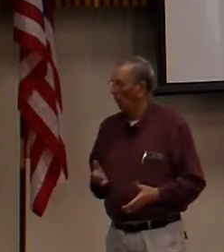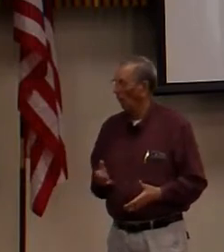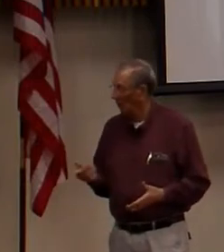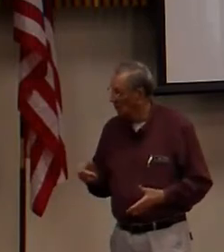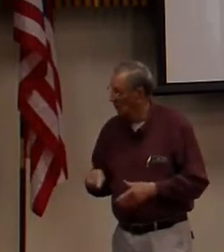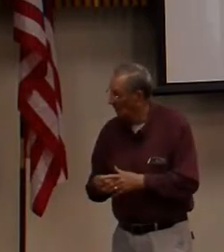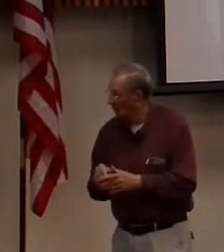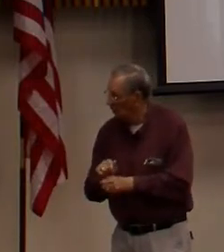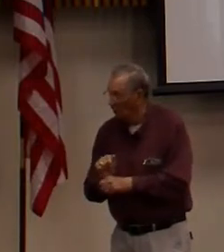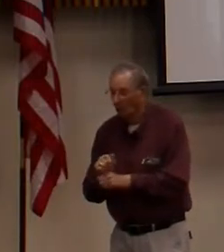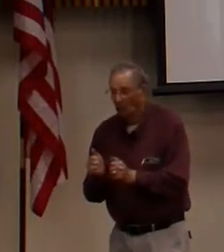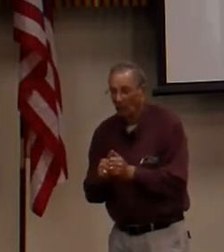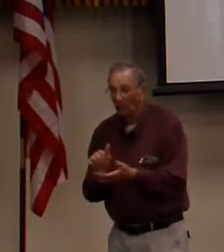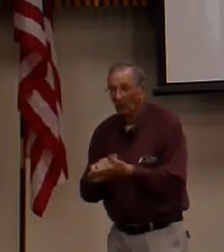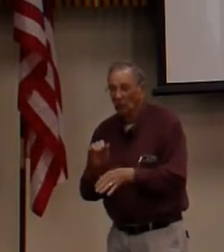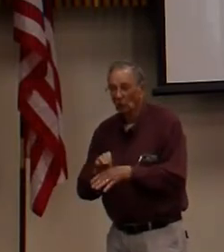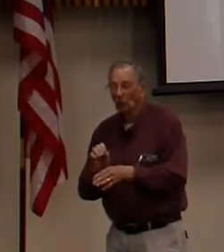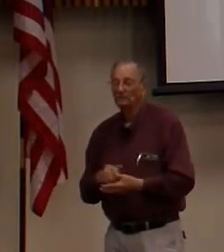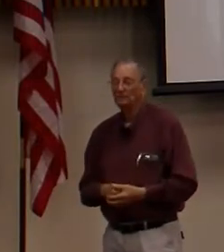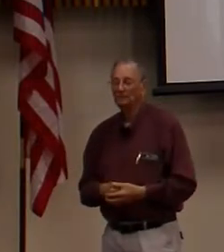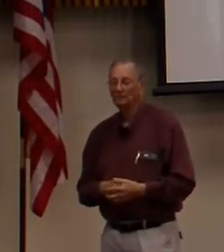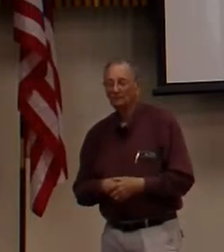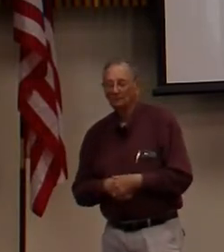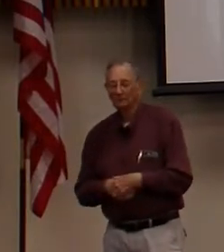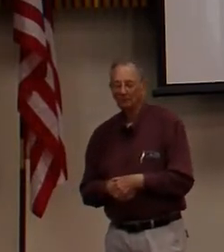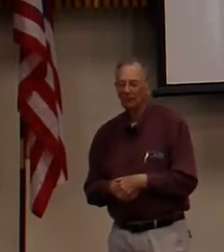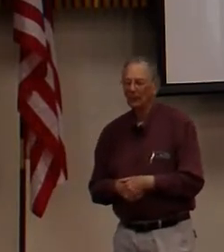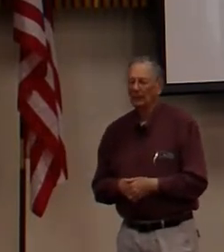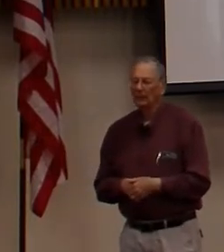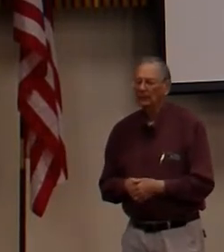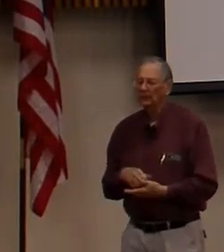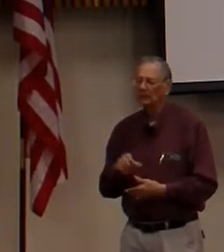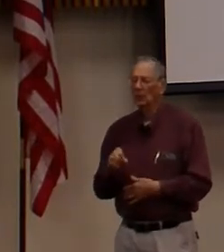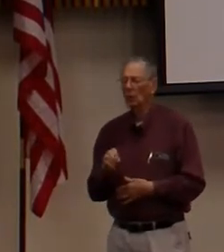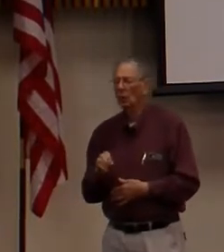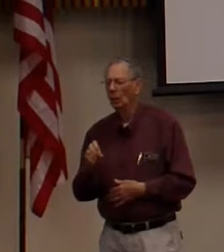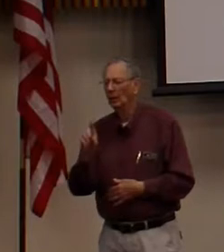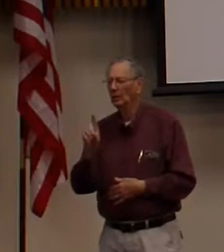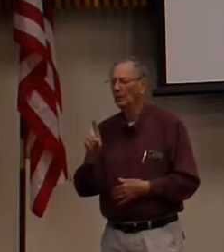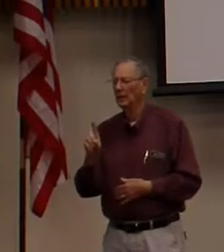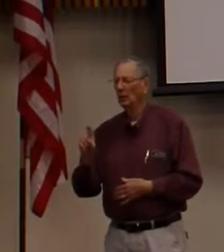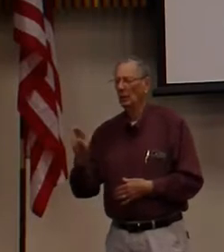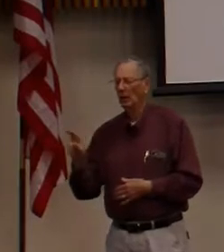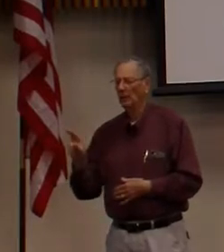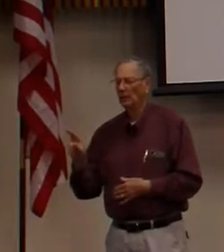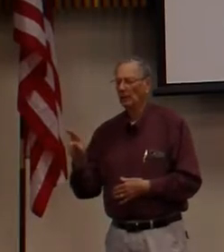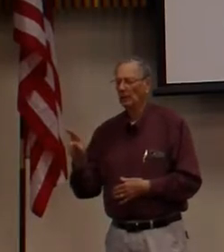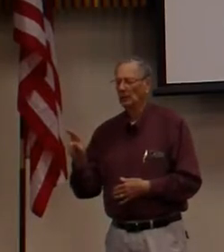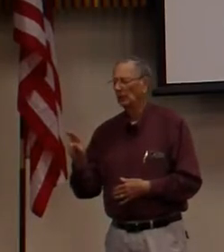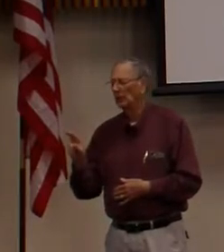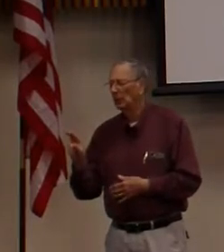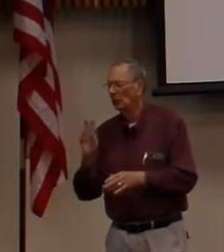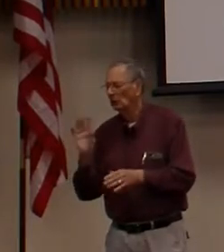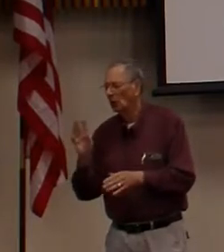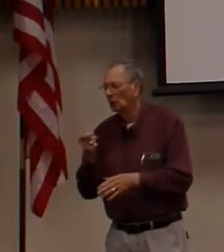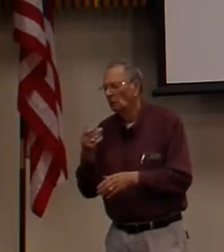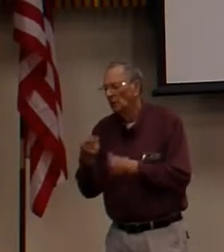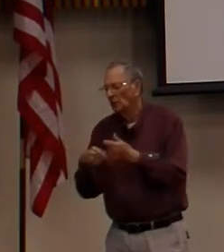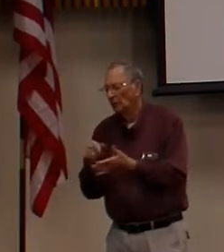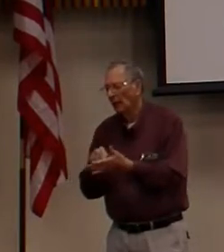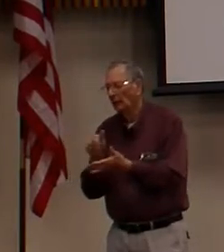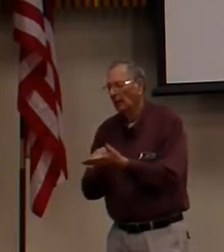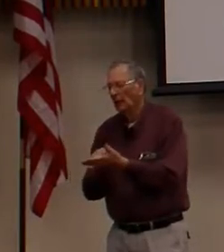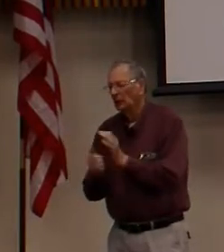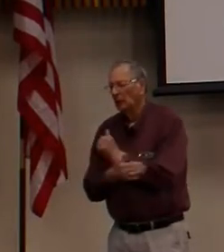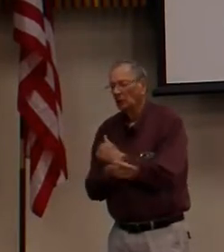work with this church. So the Dominican Republic, I wanted to mention a few things about the Dominican in